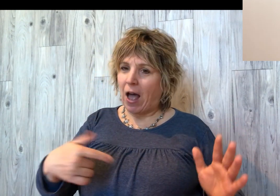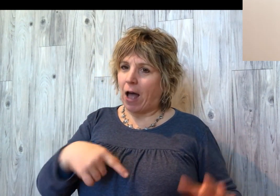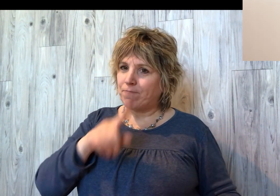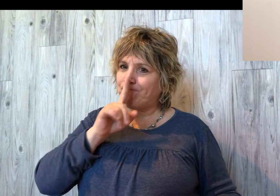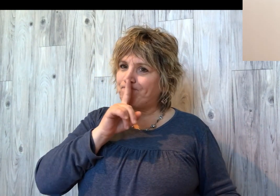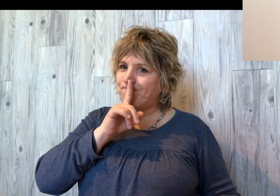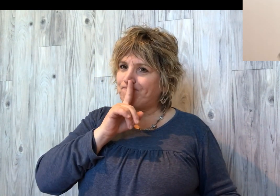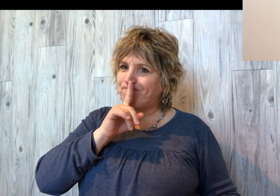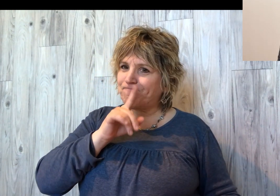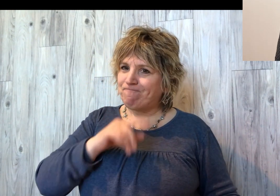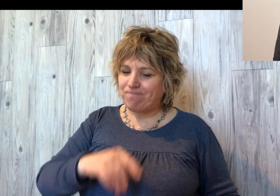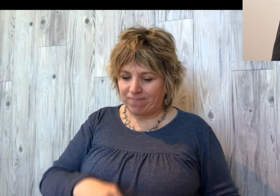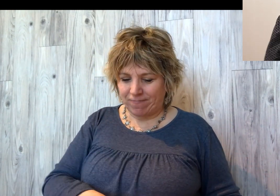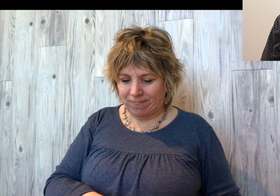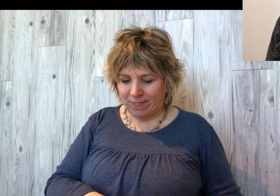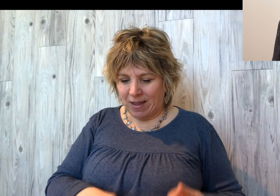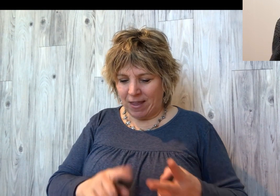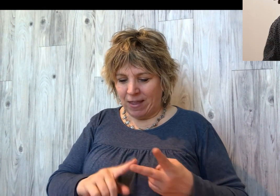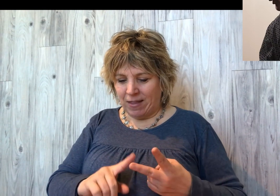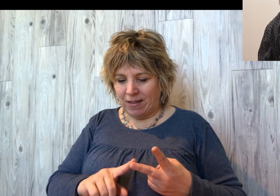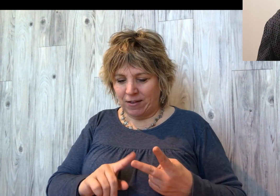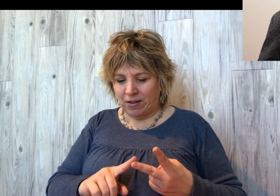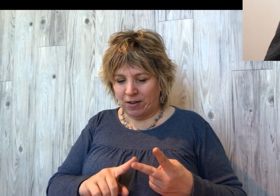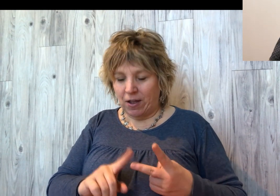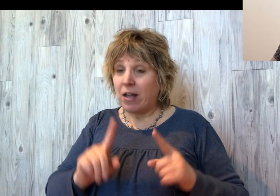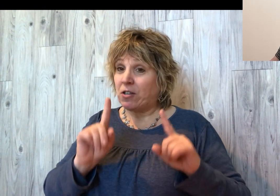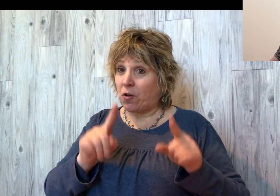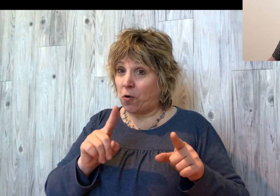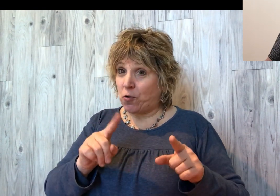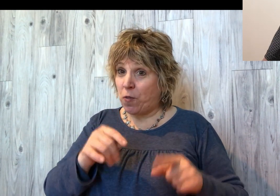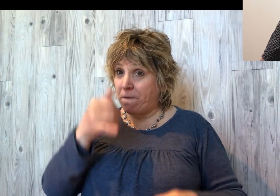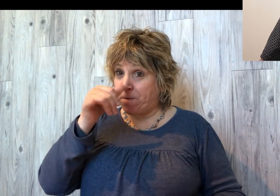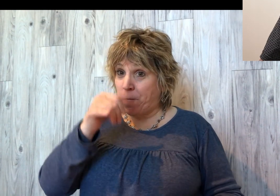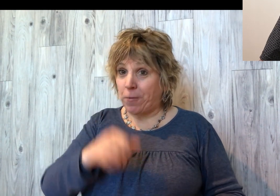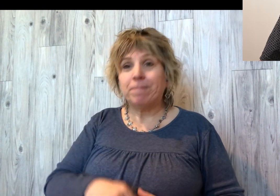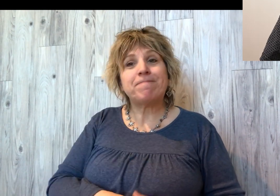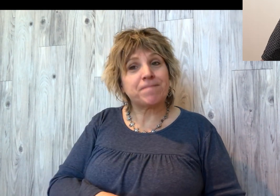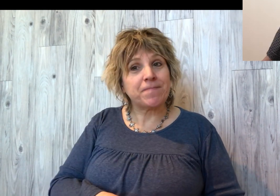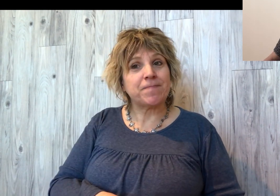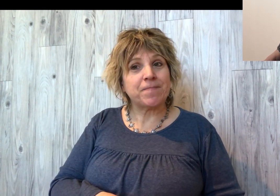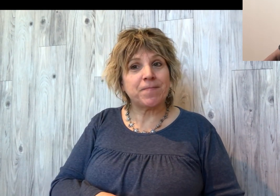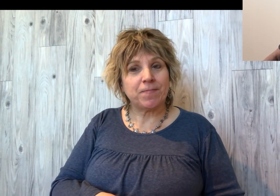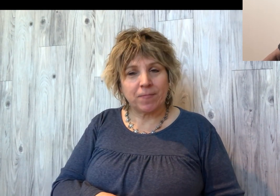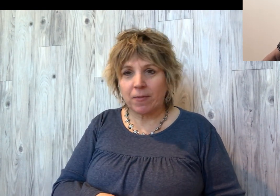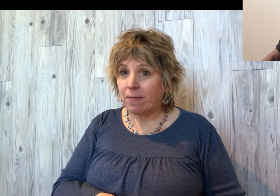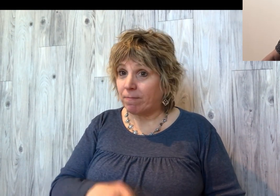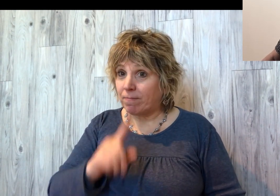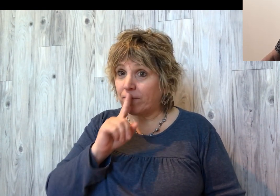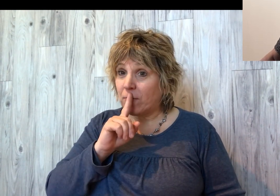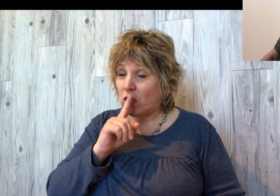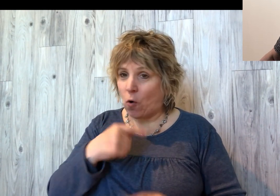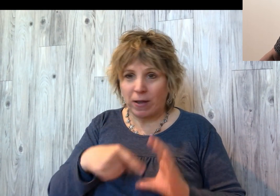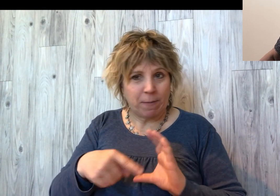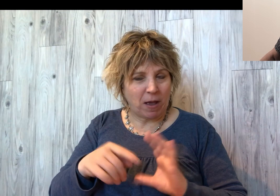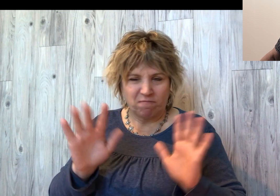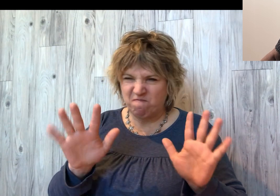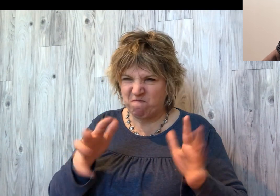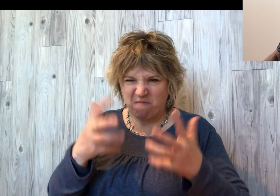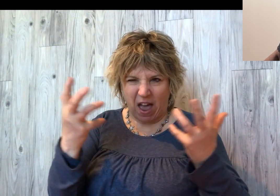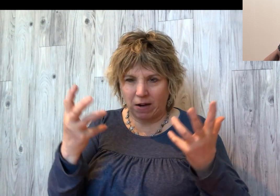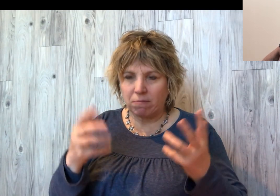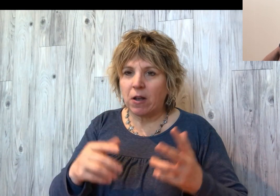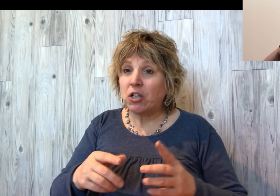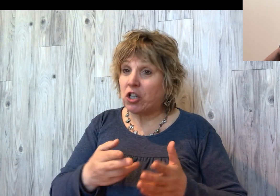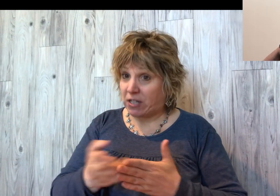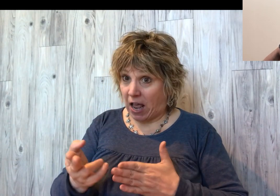I'm not gonna say anymore. I'm just gonna stop right there. Okay, we're just gonna move on. Okay, so let's go to the fool. Let's go to the fools. And I know, don't send me emails, don't